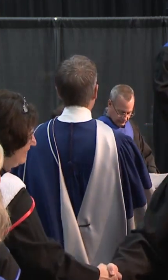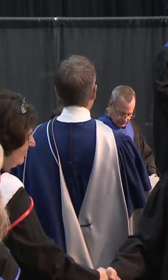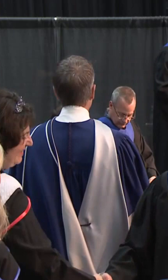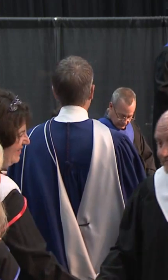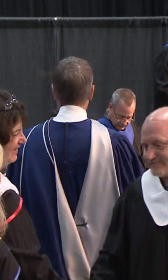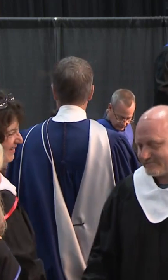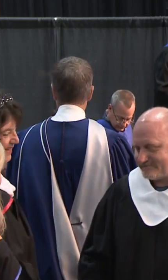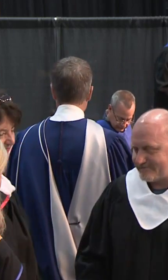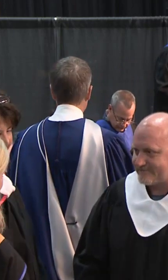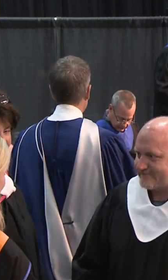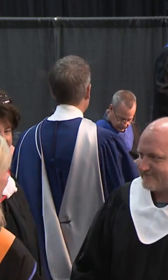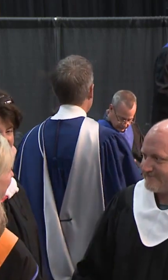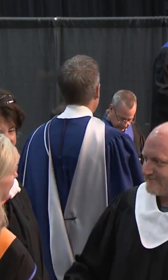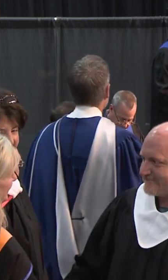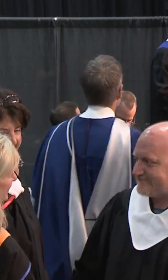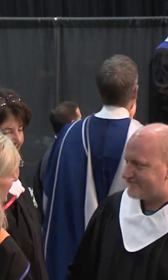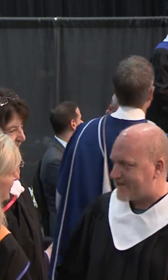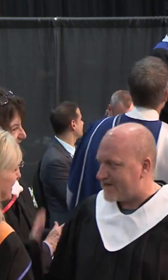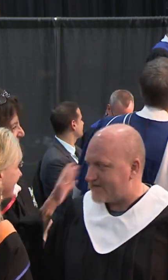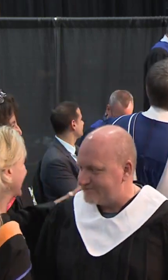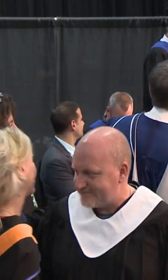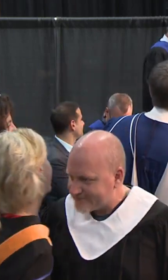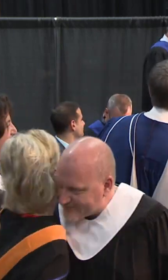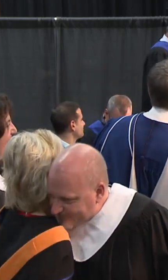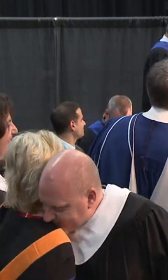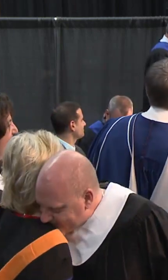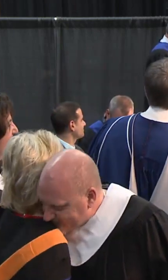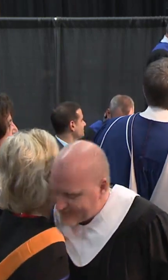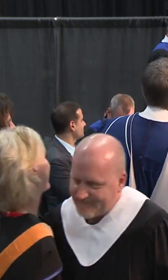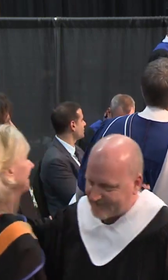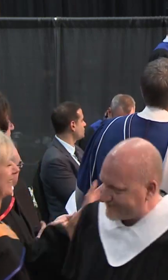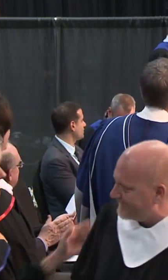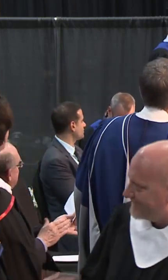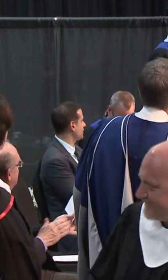Samantha Atwood with honors.